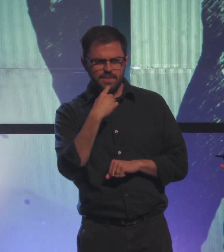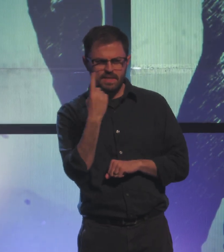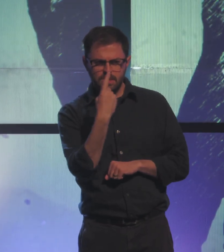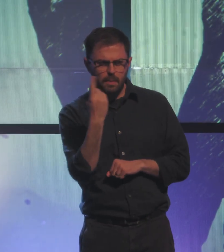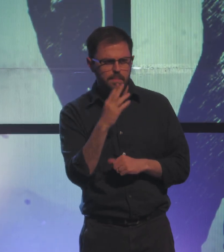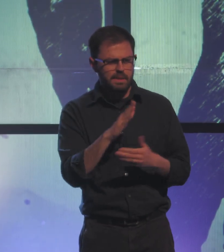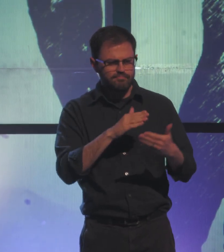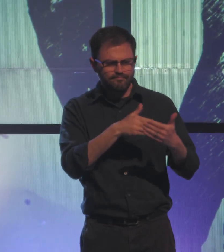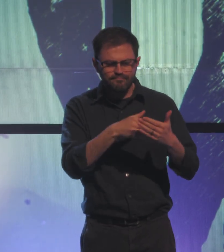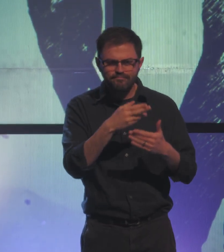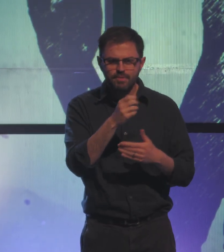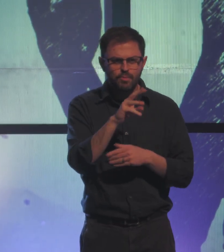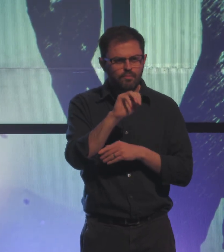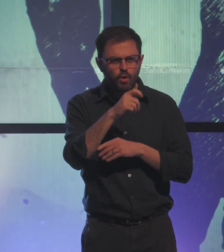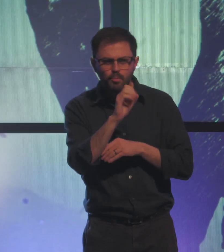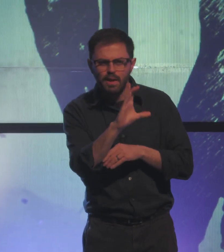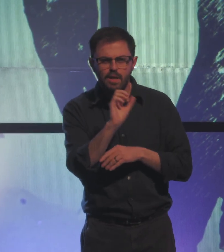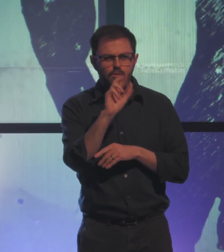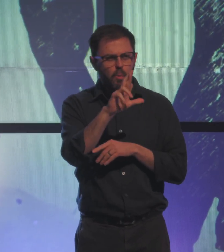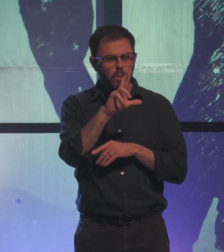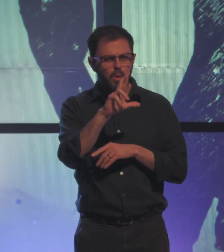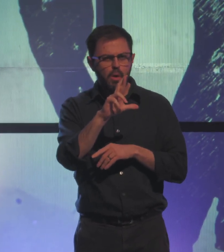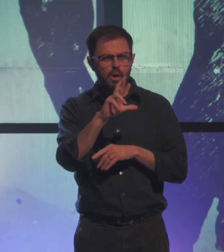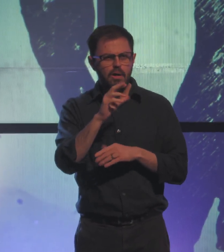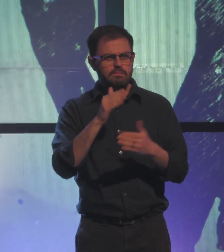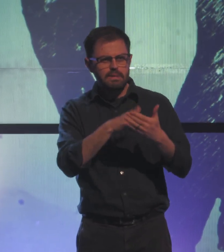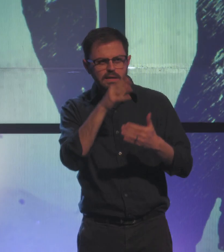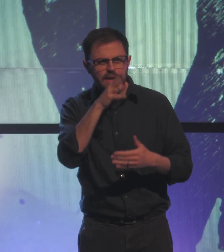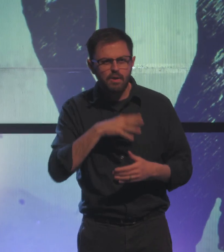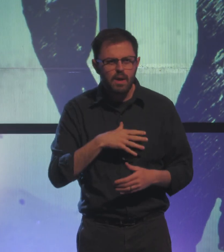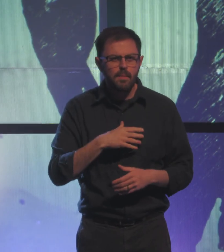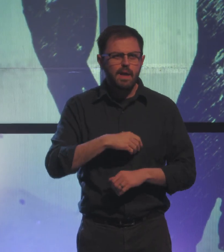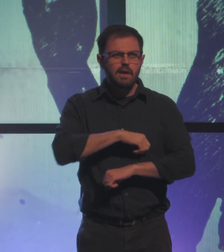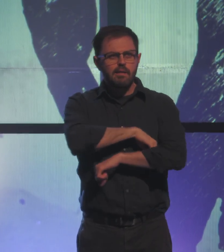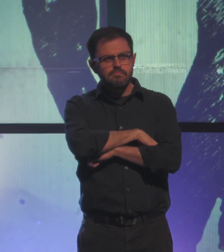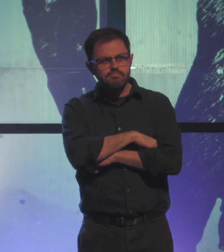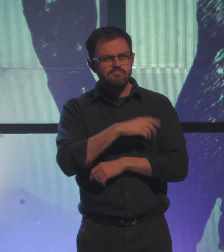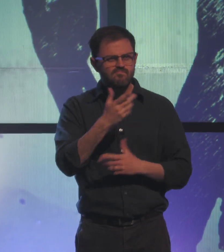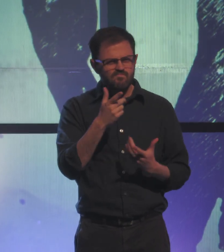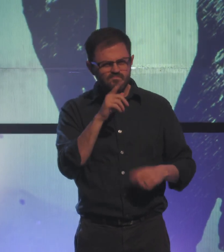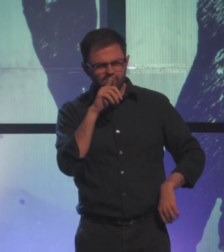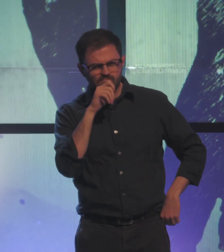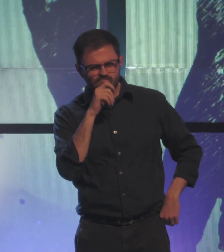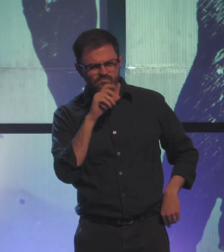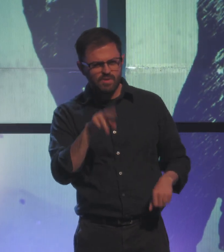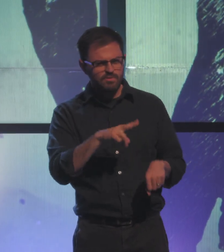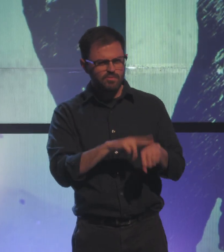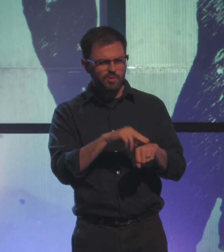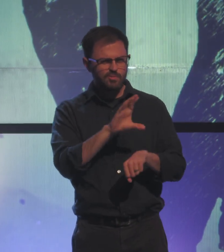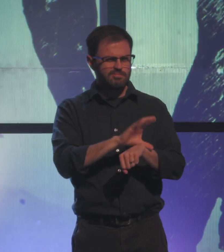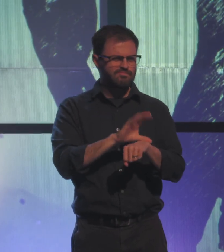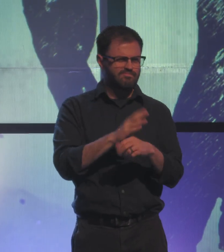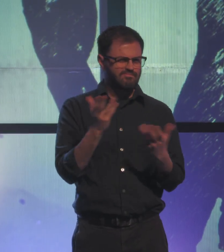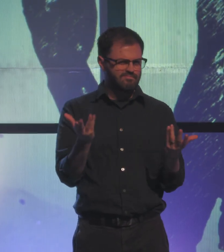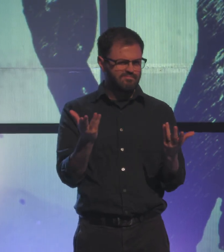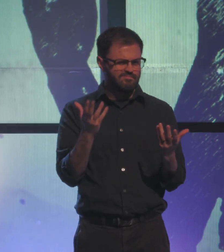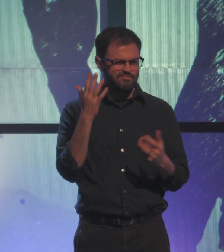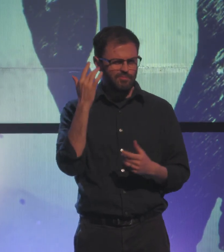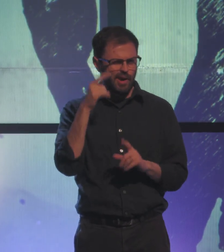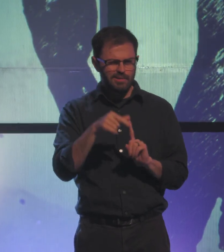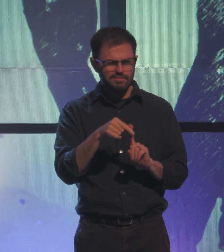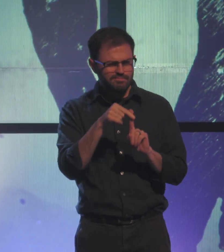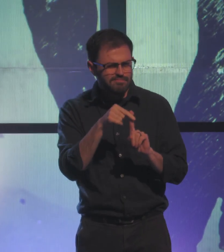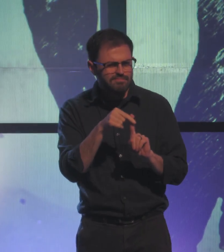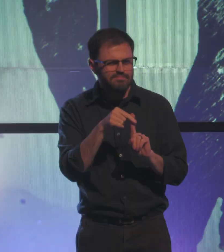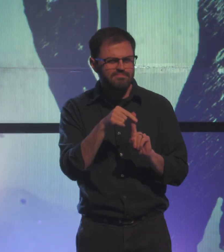for it. So I was just kind of sitting like, this just looks like a normal just church. Like, you're not